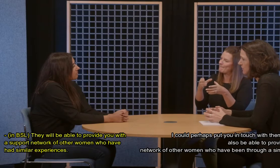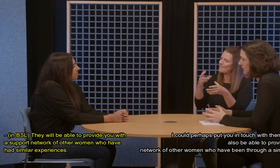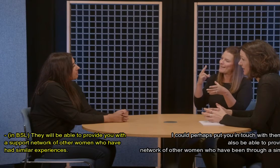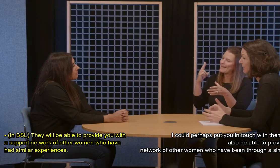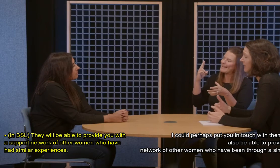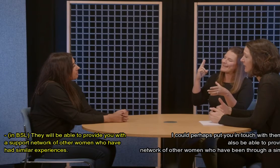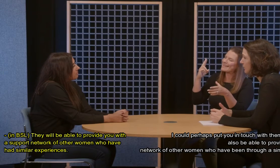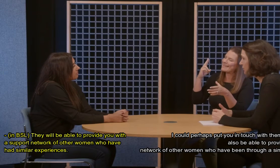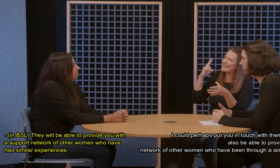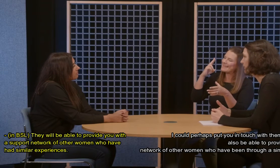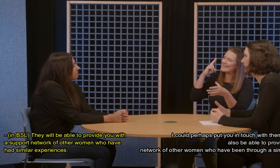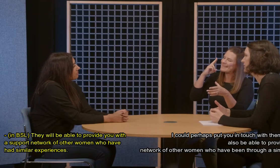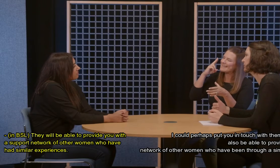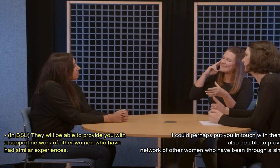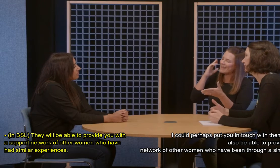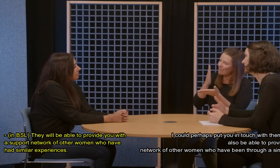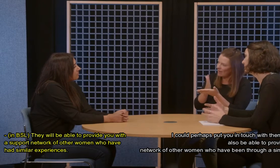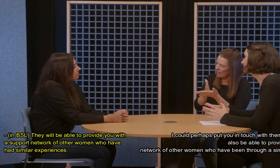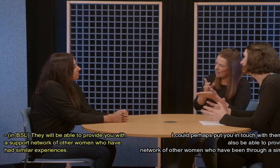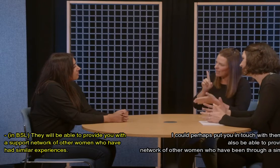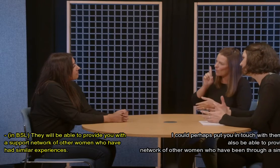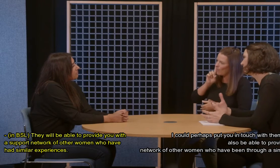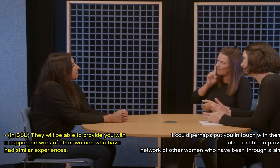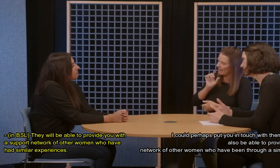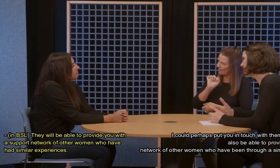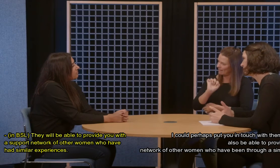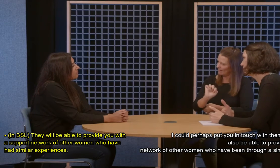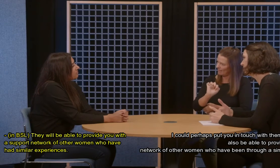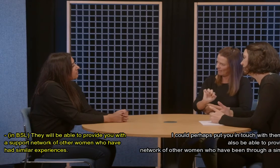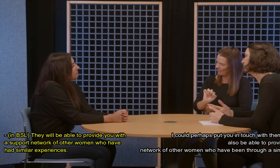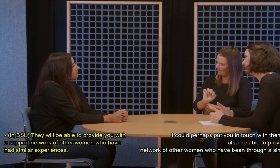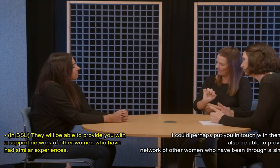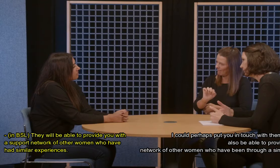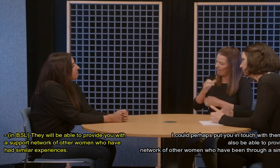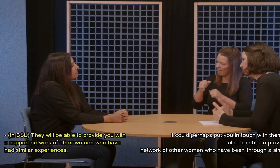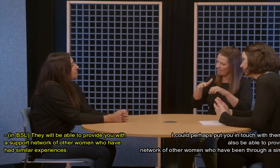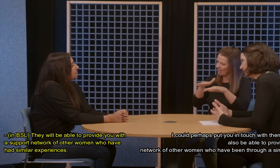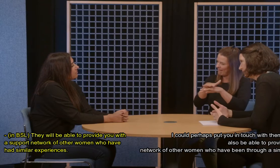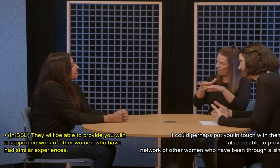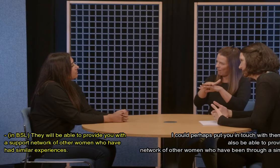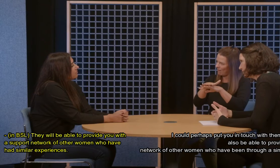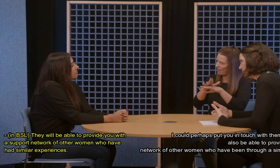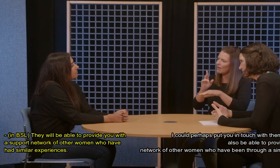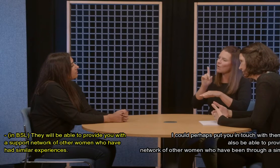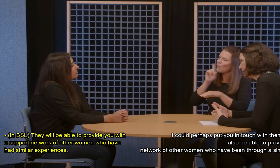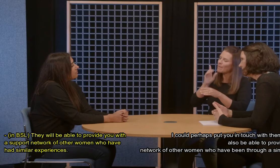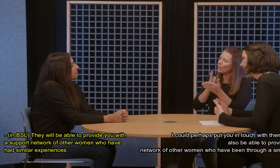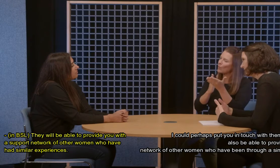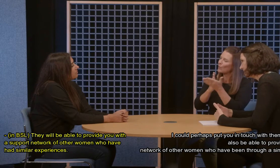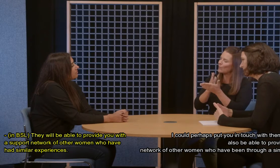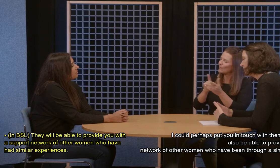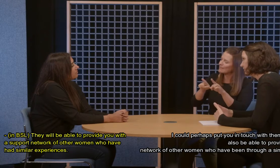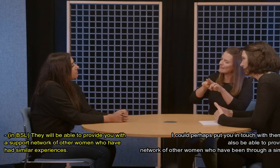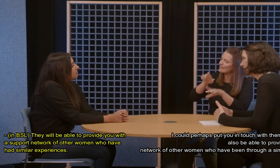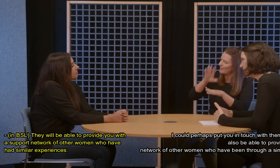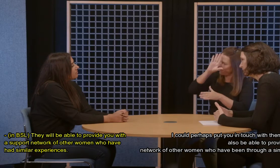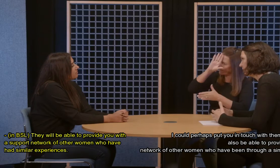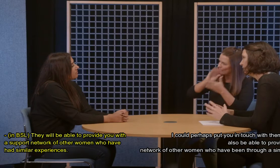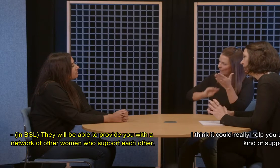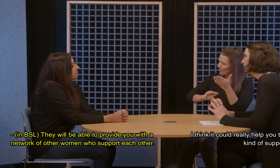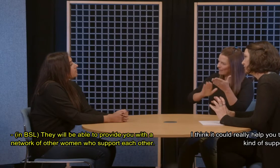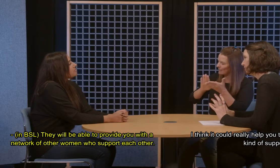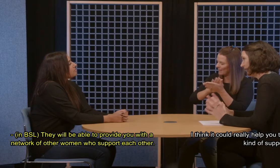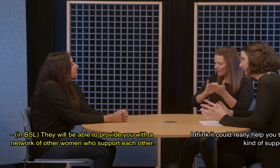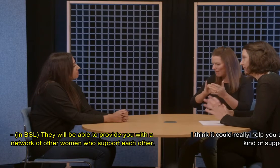you in touch with them, and they would also be able to provide you with a network of other deaf women who have been through a similar situation, because I think it could really help